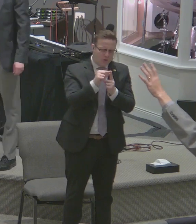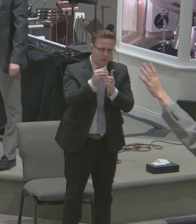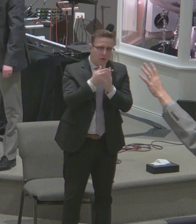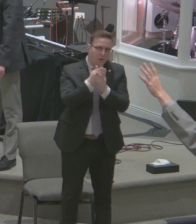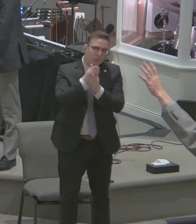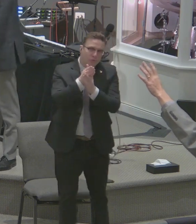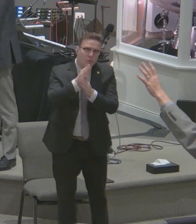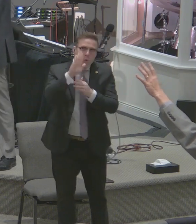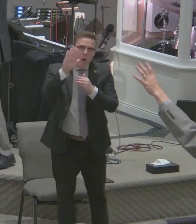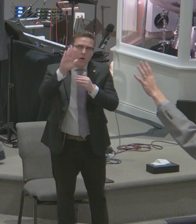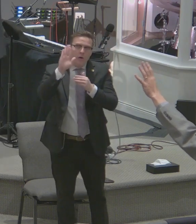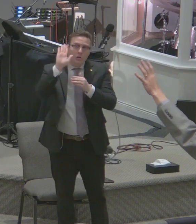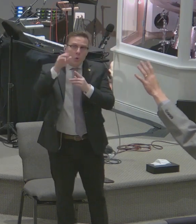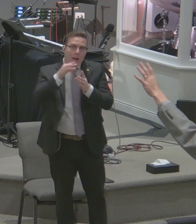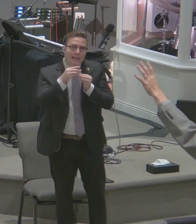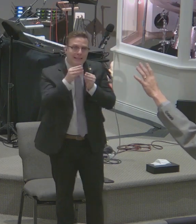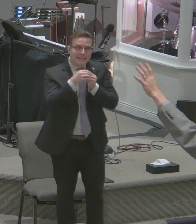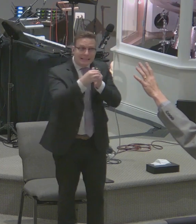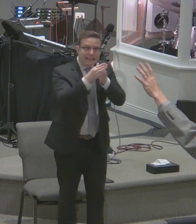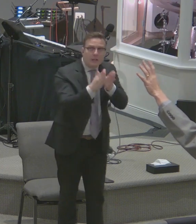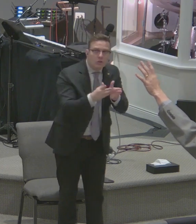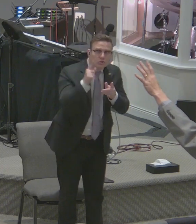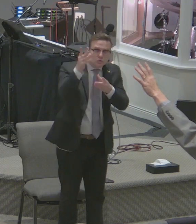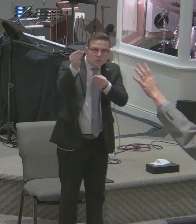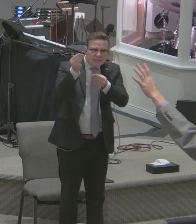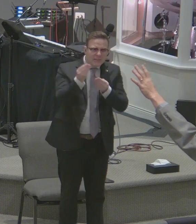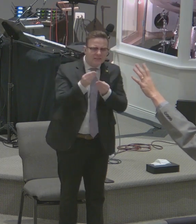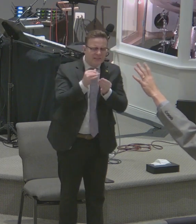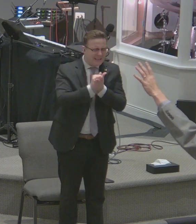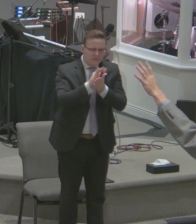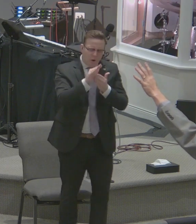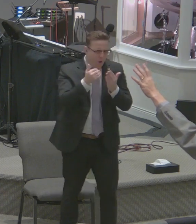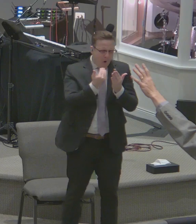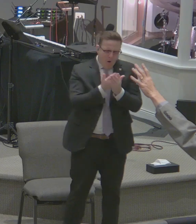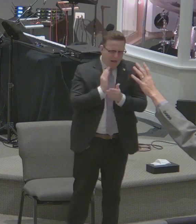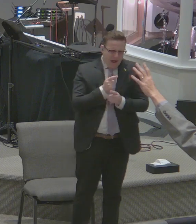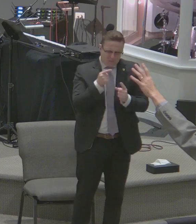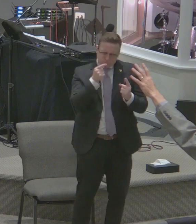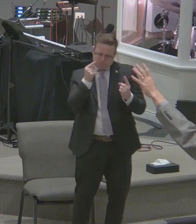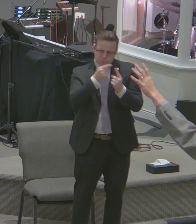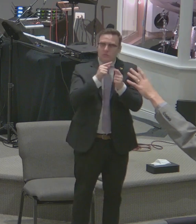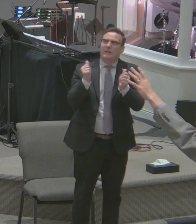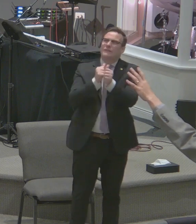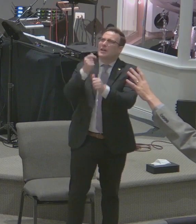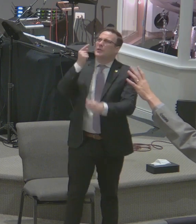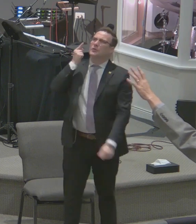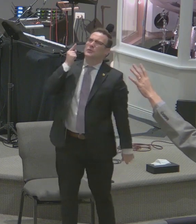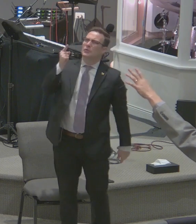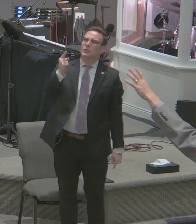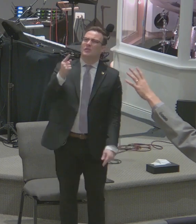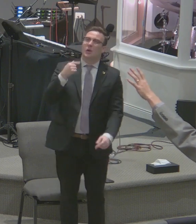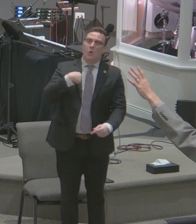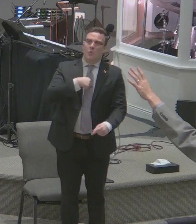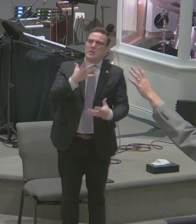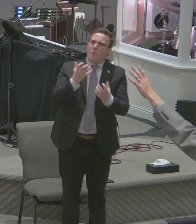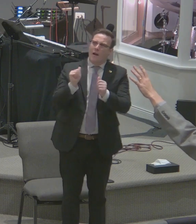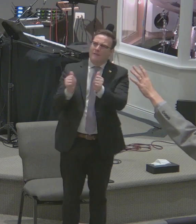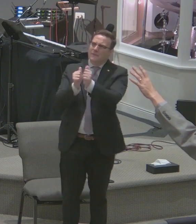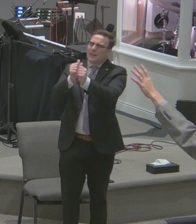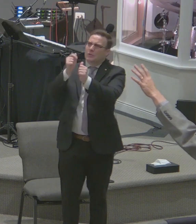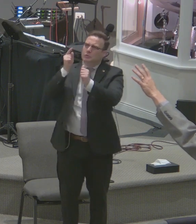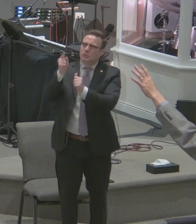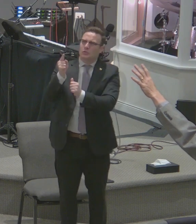through your shepherds. God, that's all of our goal, is to follow you. We want to follow